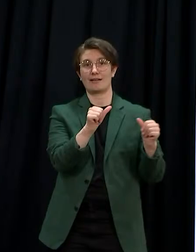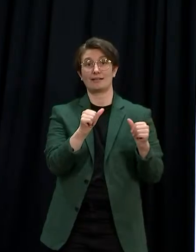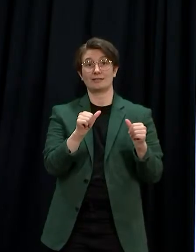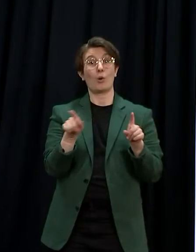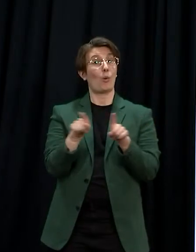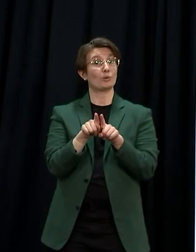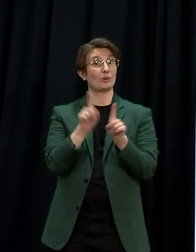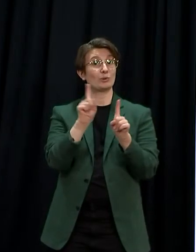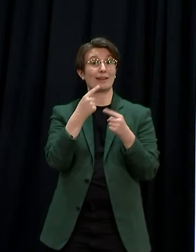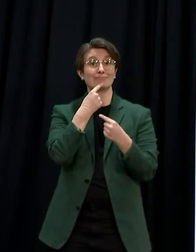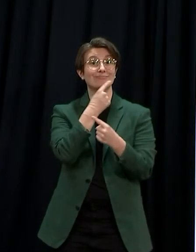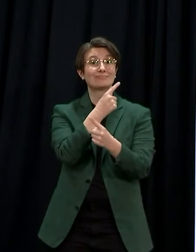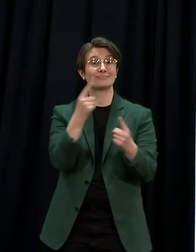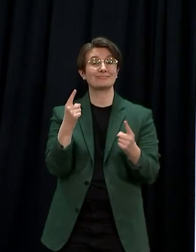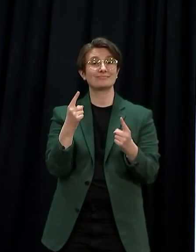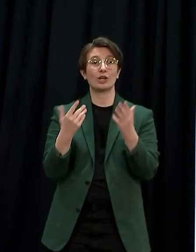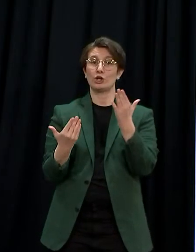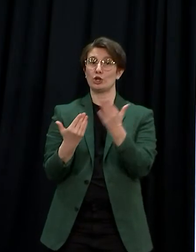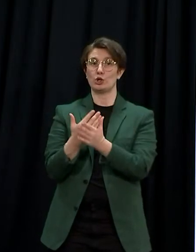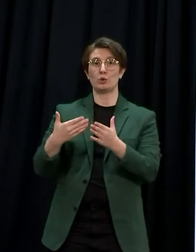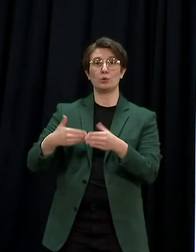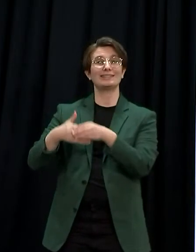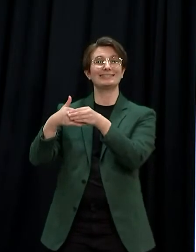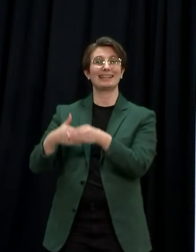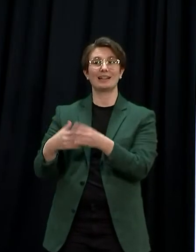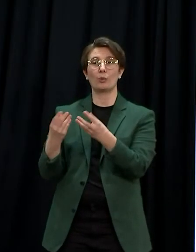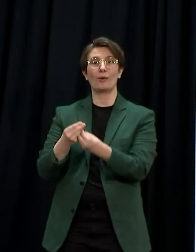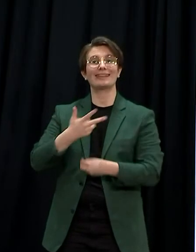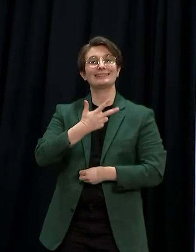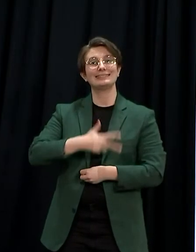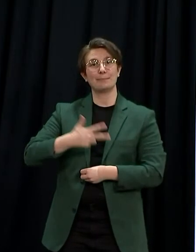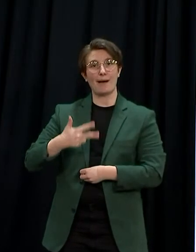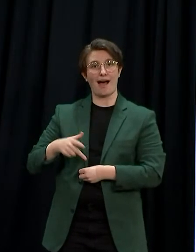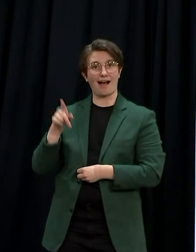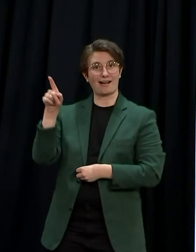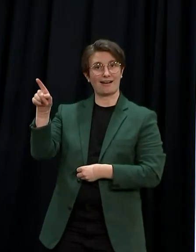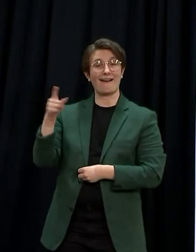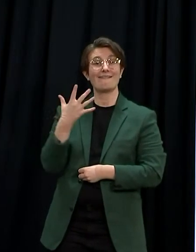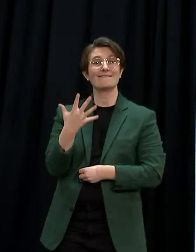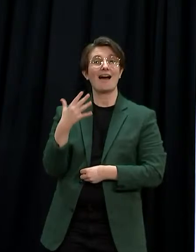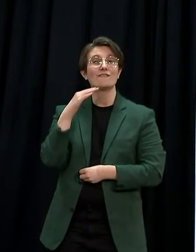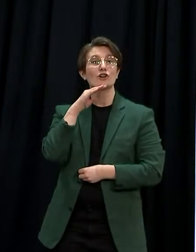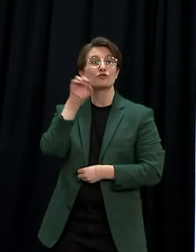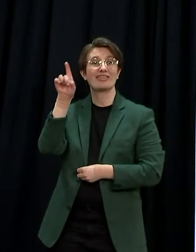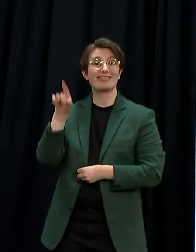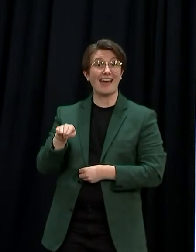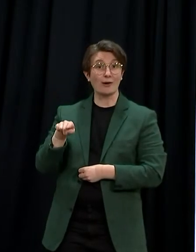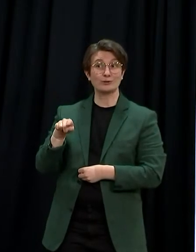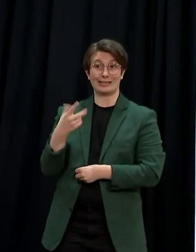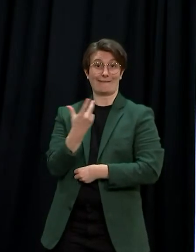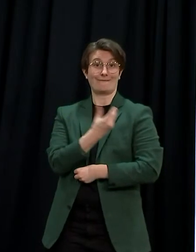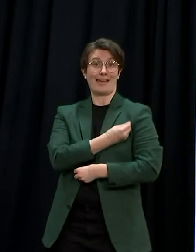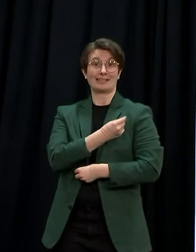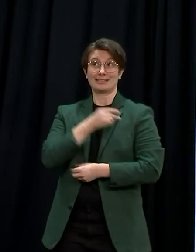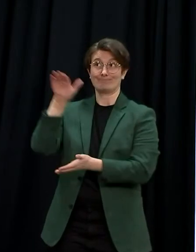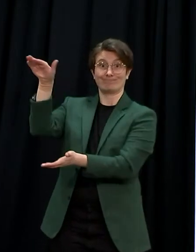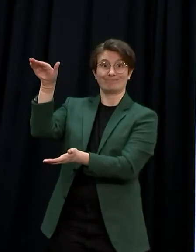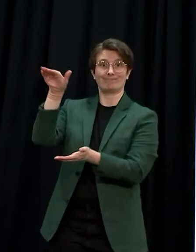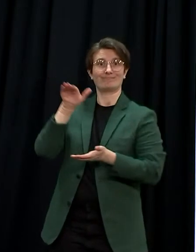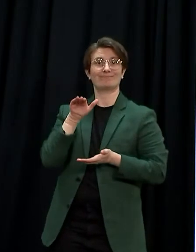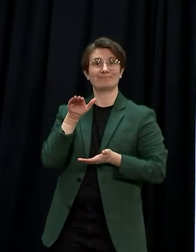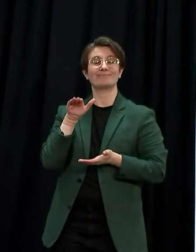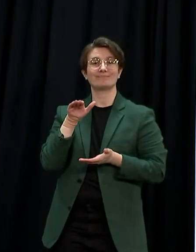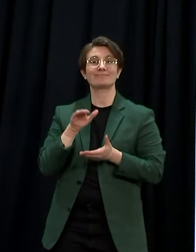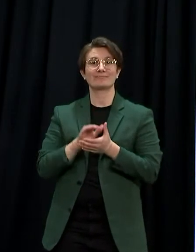purchase of 500,000 doses of the Pfizer vaccine. This will bolster our rollout throughout the remainder